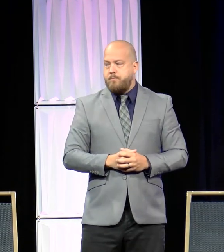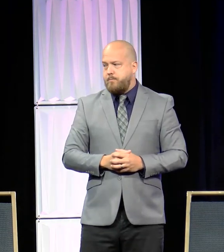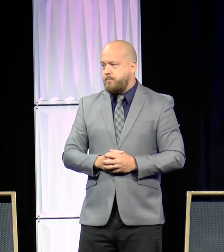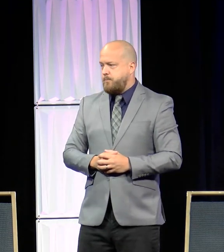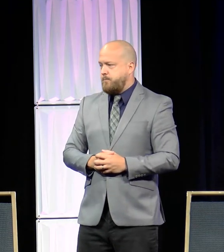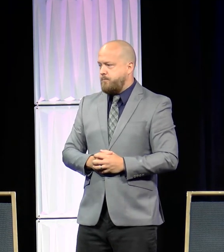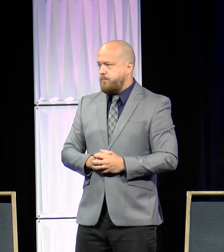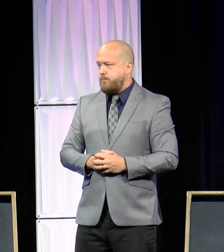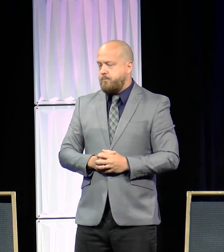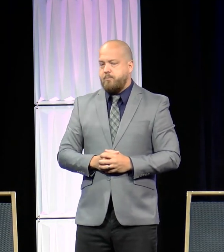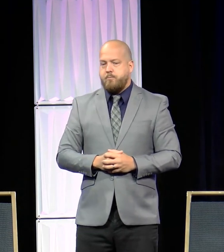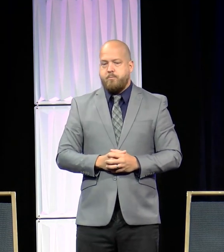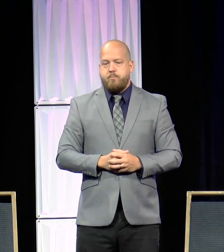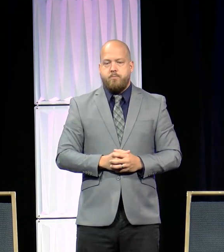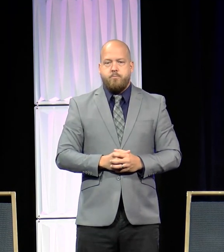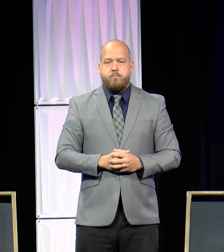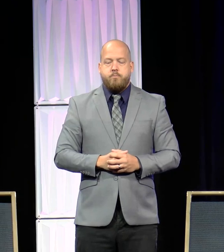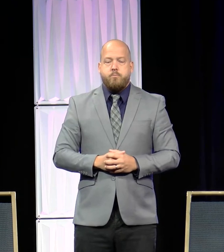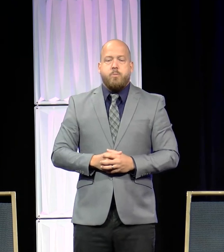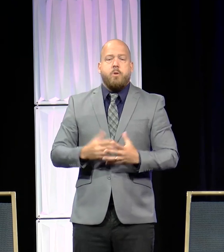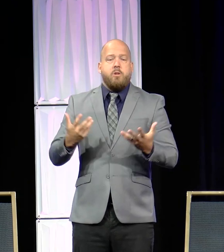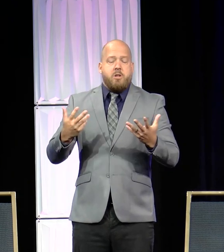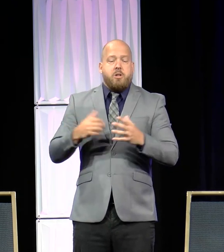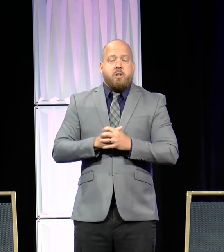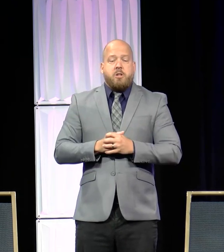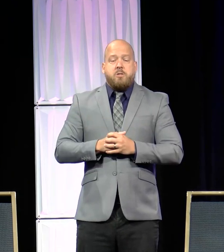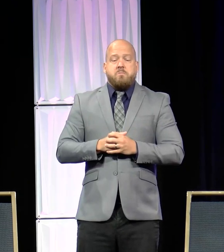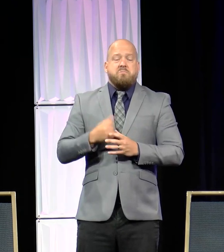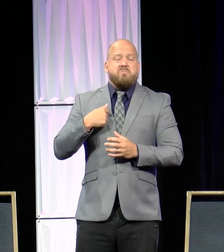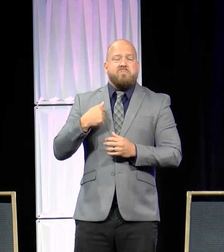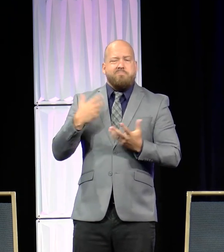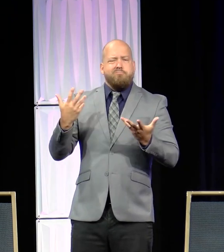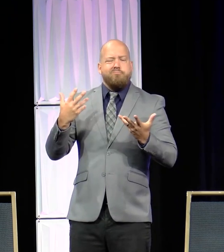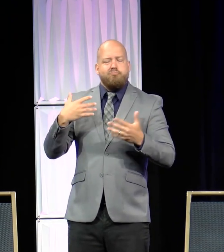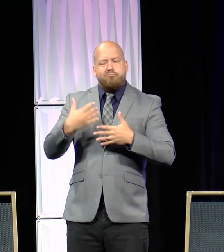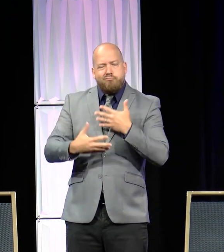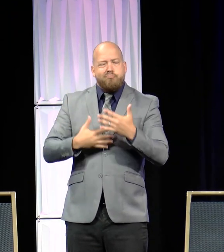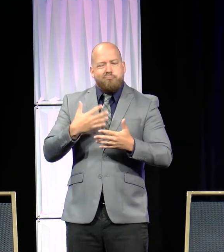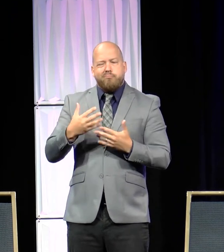So what I was learning in those early days